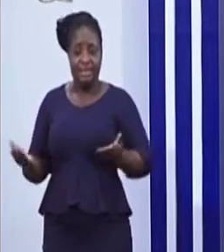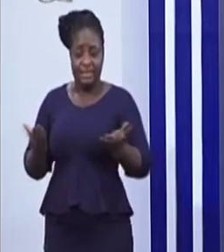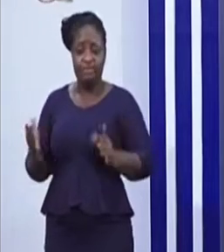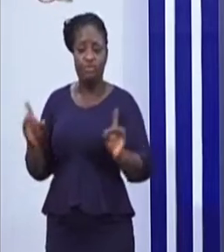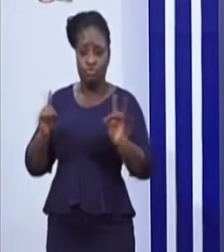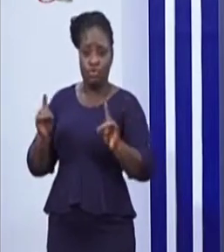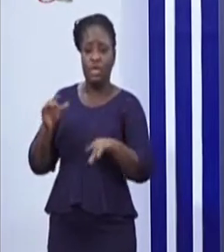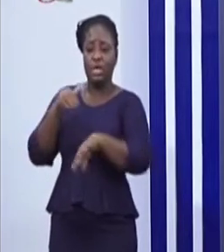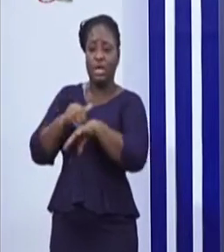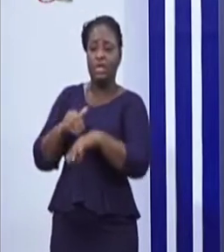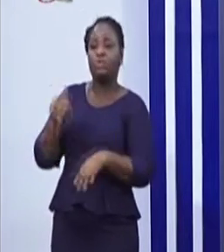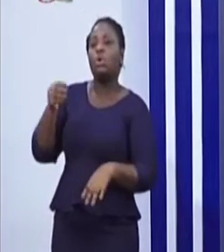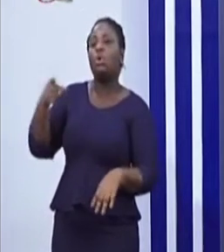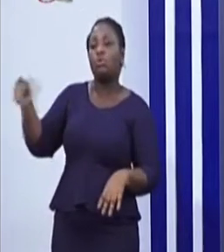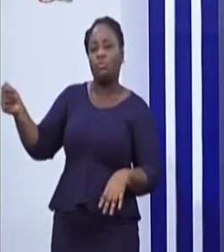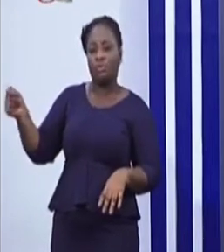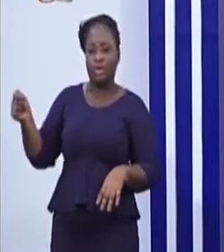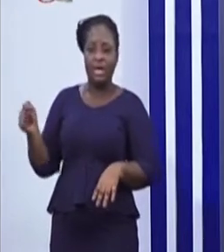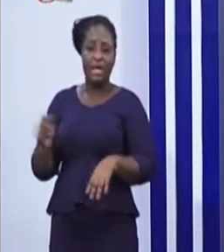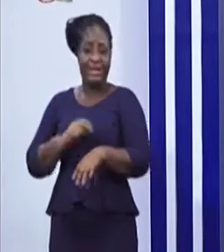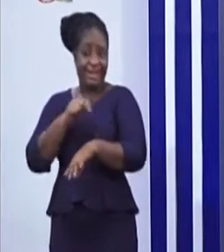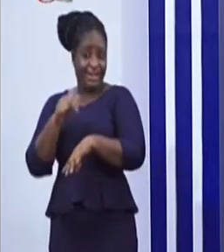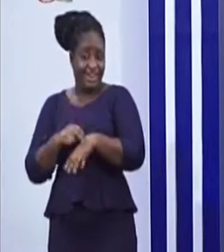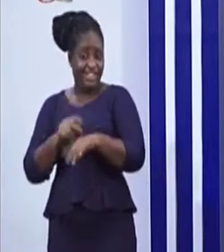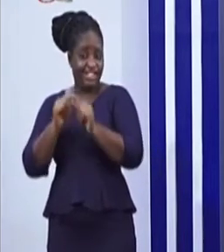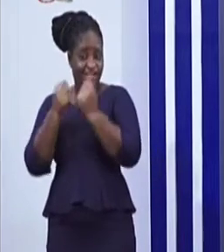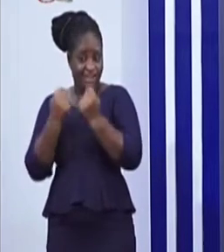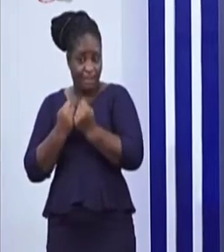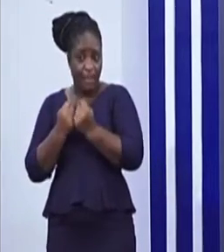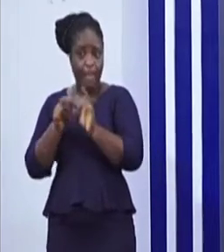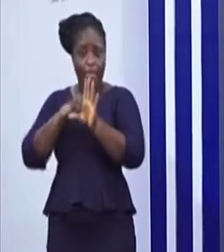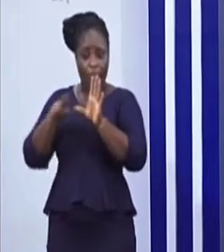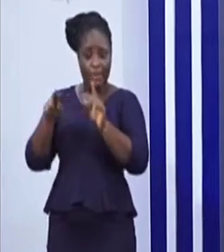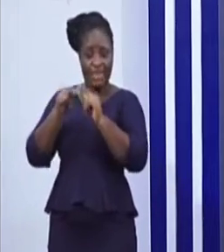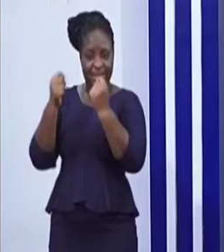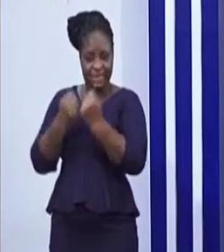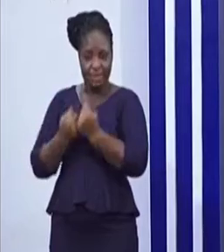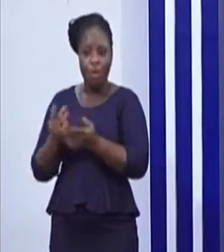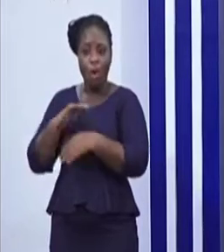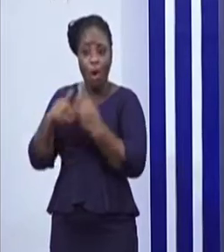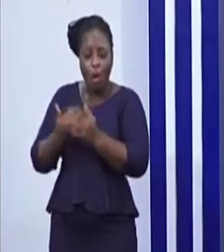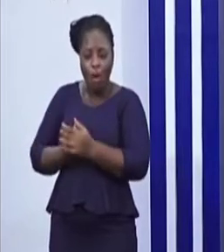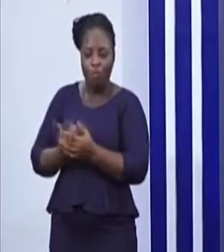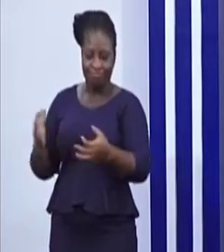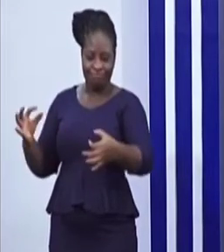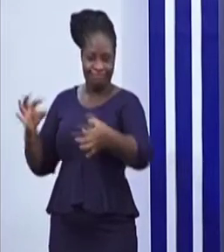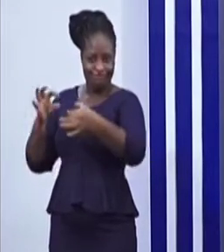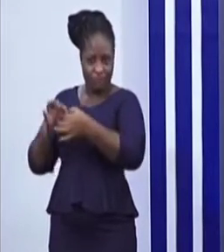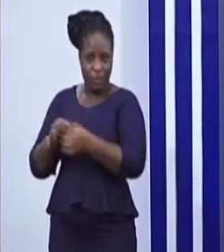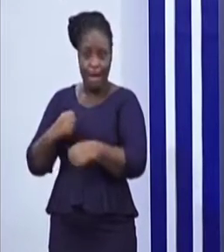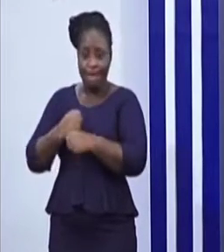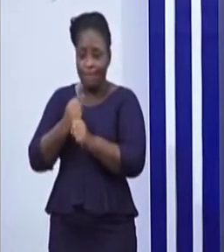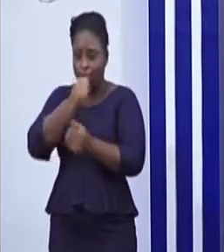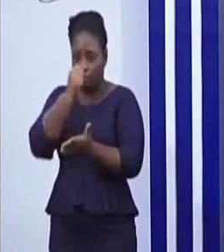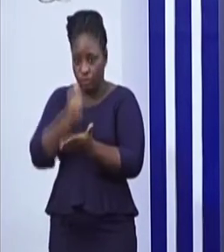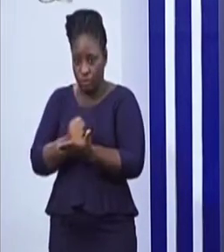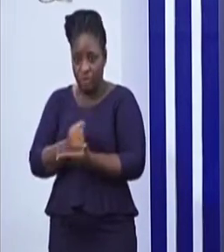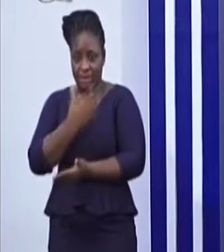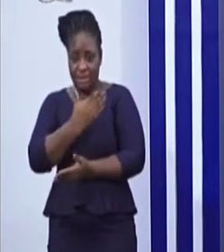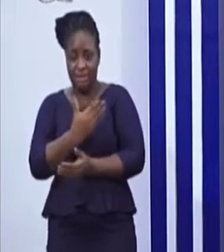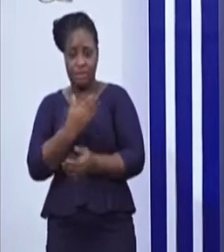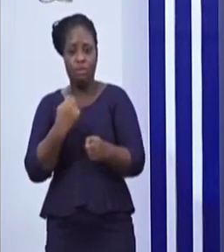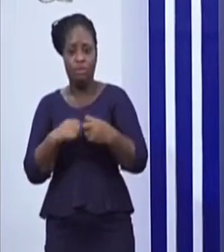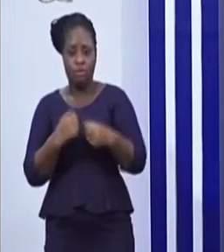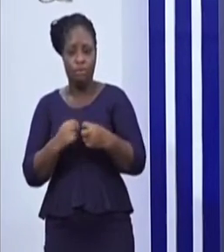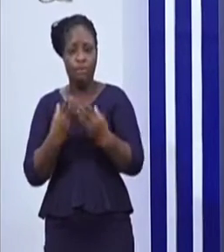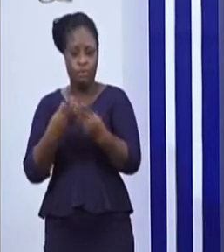Koforidua. And then the team, the national team and the regional team are involved in making sure that these cases are You see, we